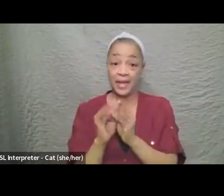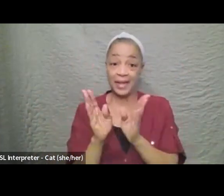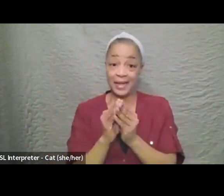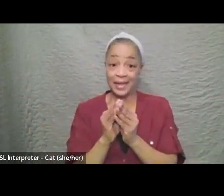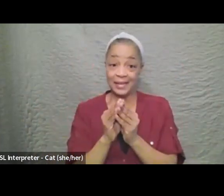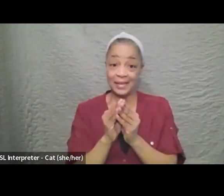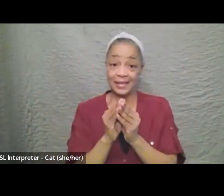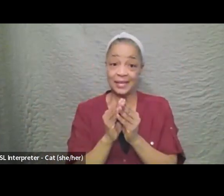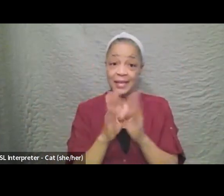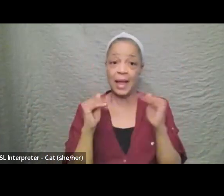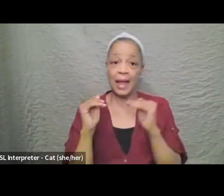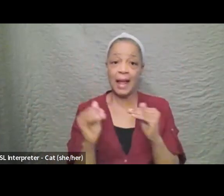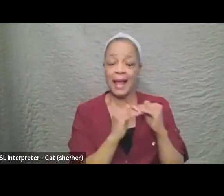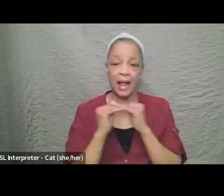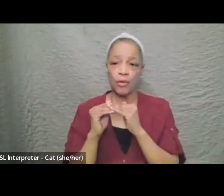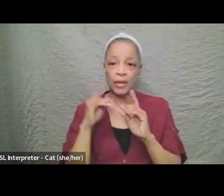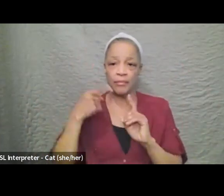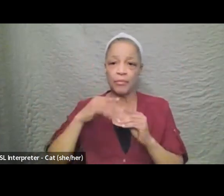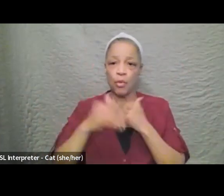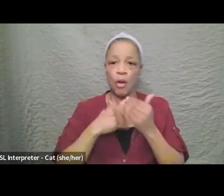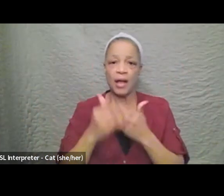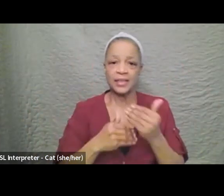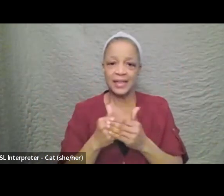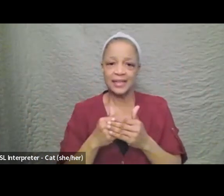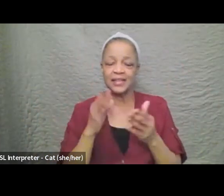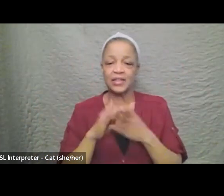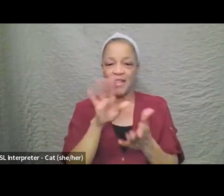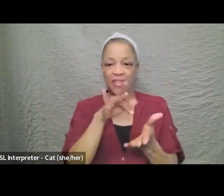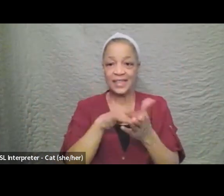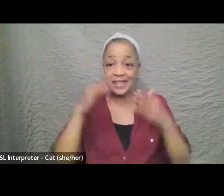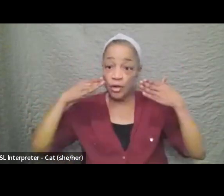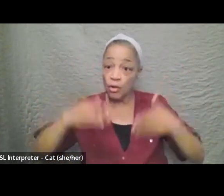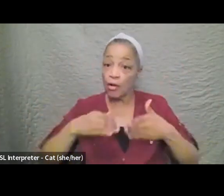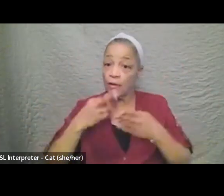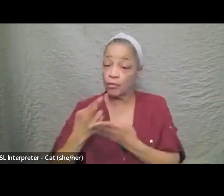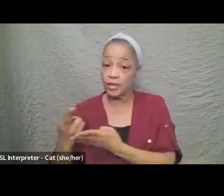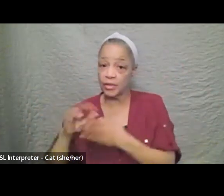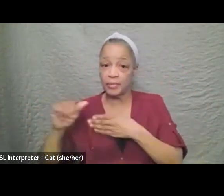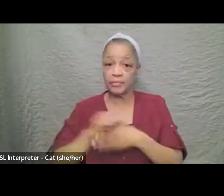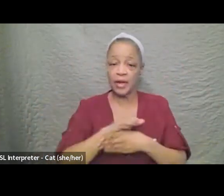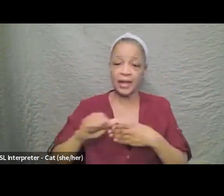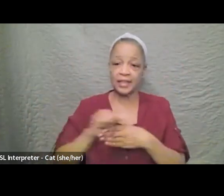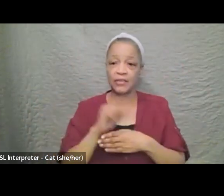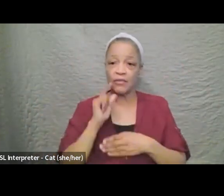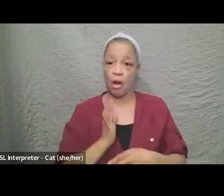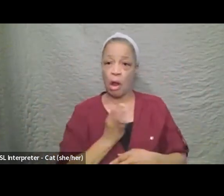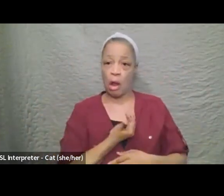ensure that equity-oriented processes remain at the center of research and practice for our own work.